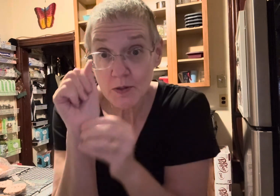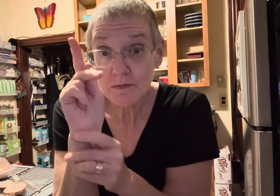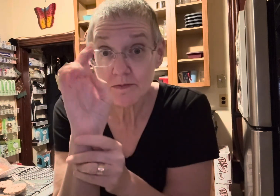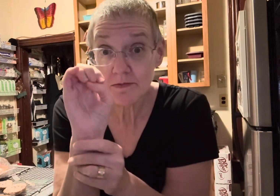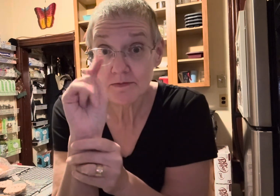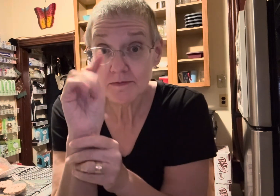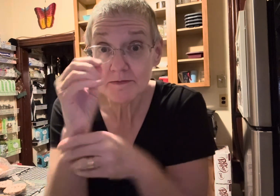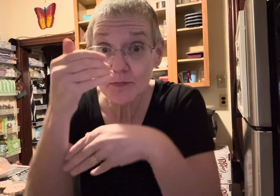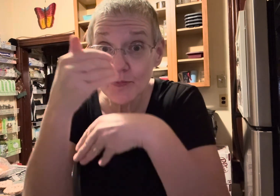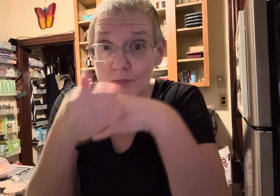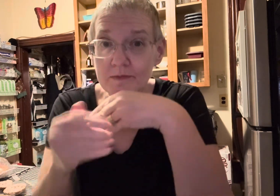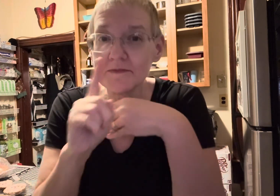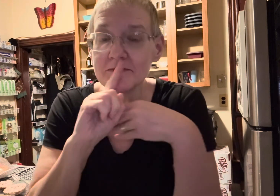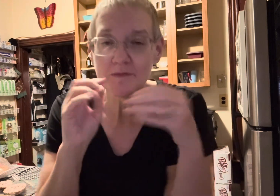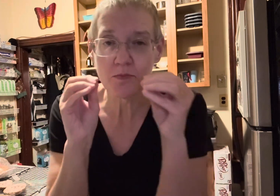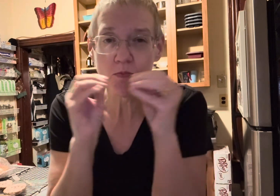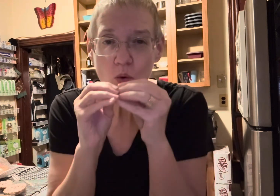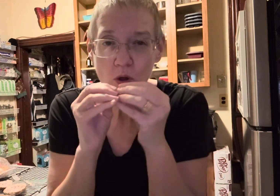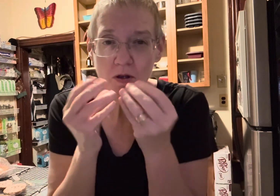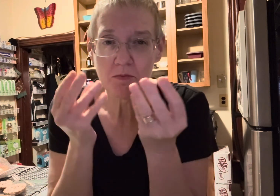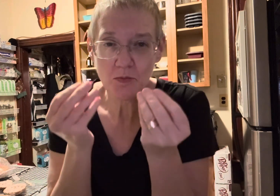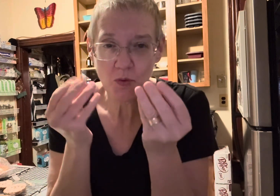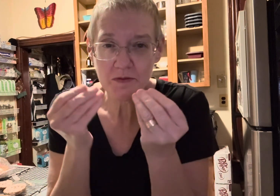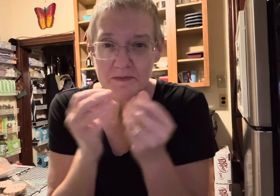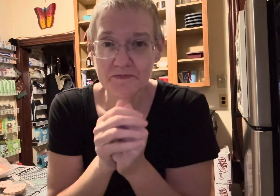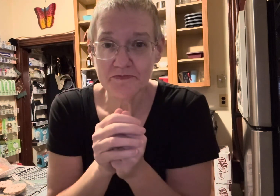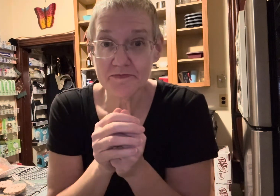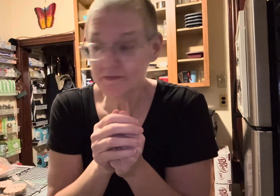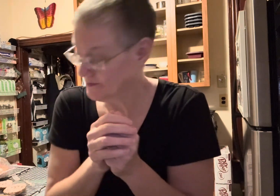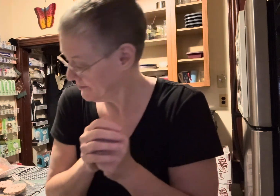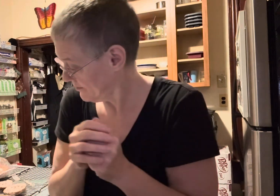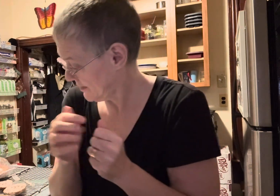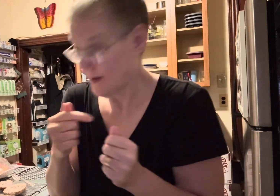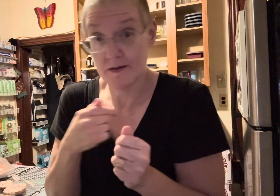exactly the same. Most keto breads are a moist bread.